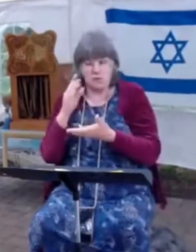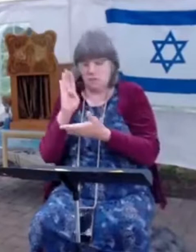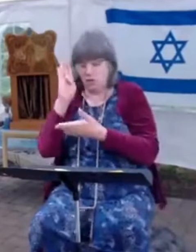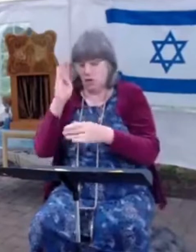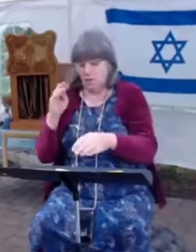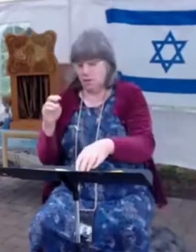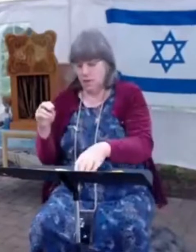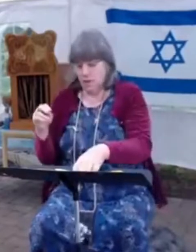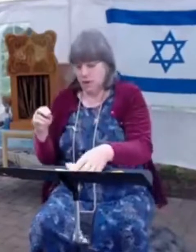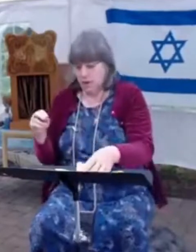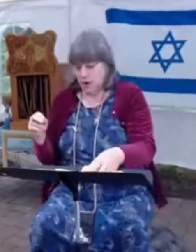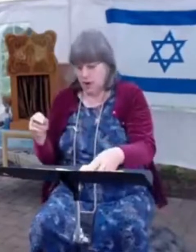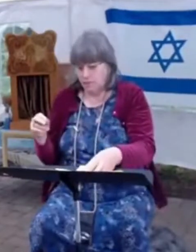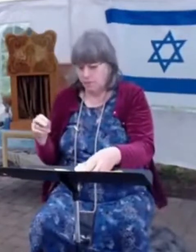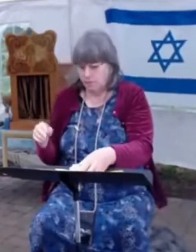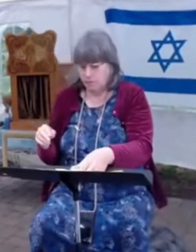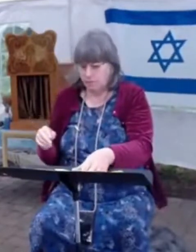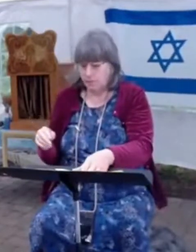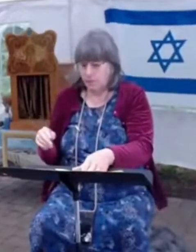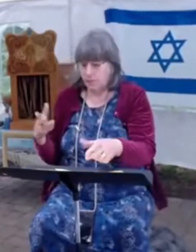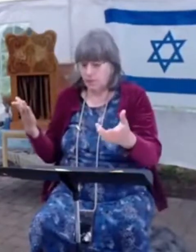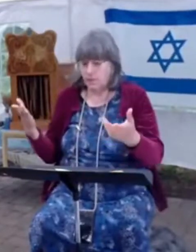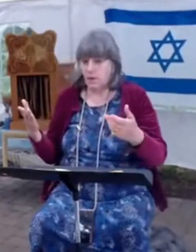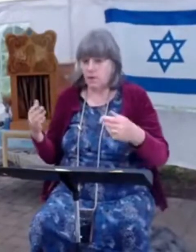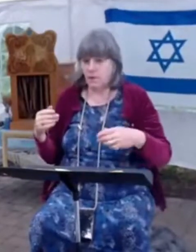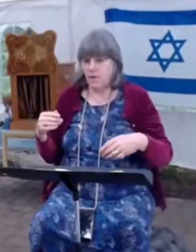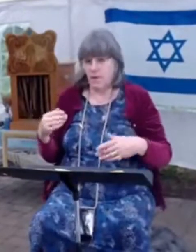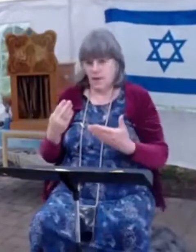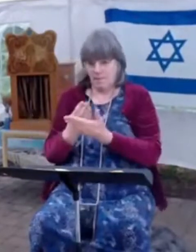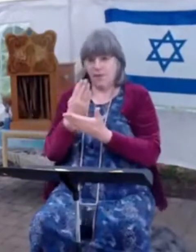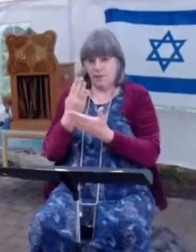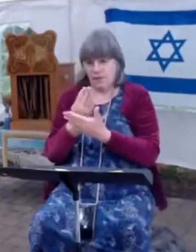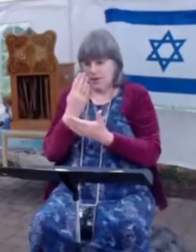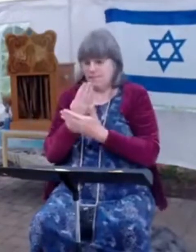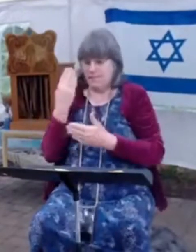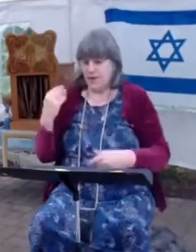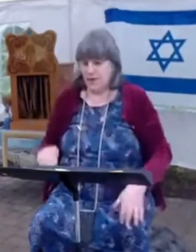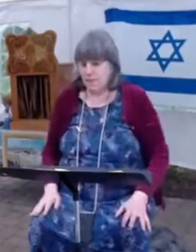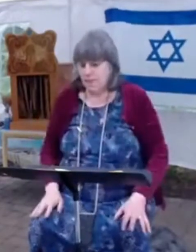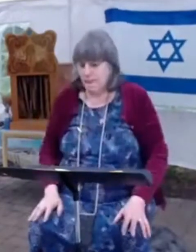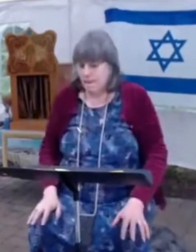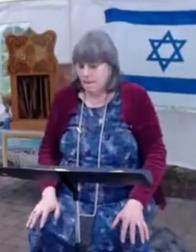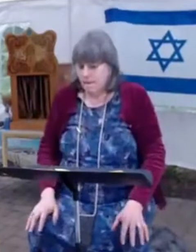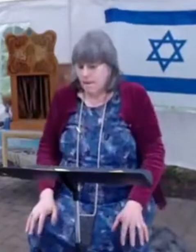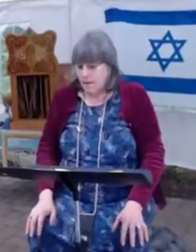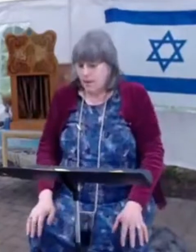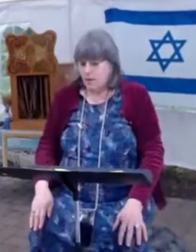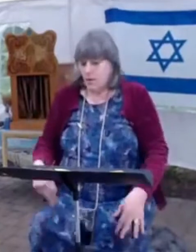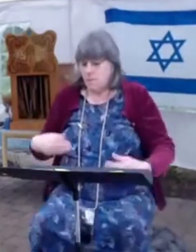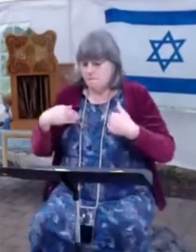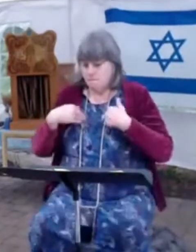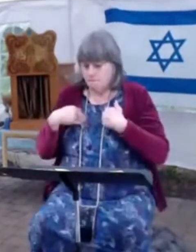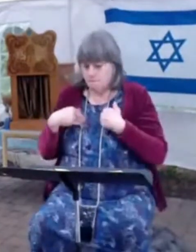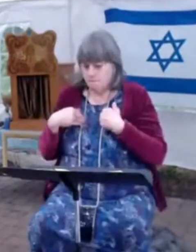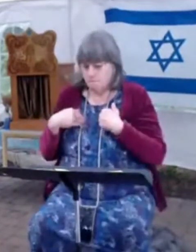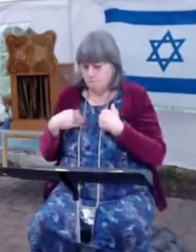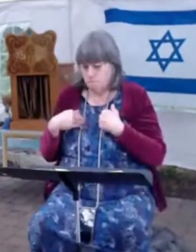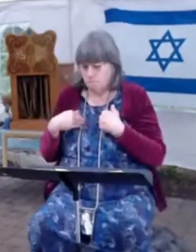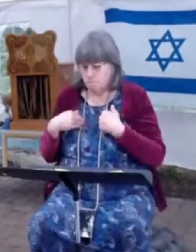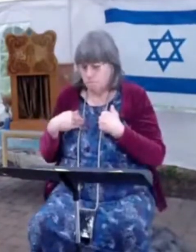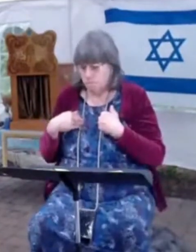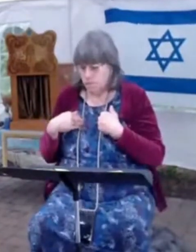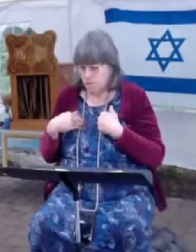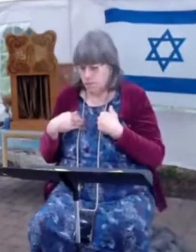and Cain was exiled, there are probably other children, but they had another child who was called